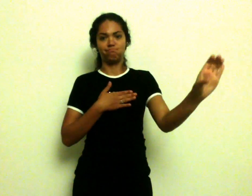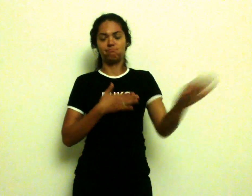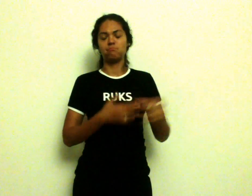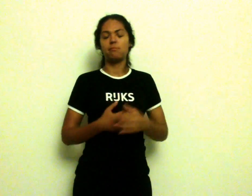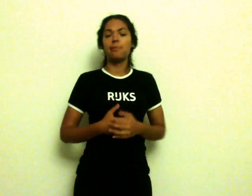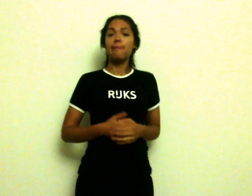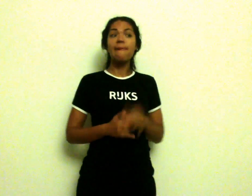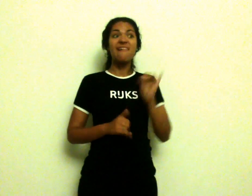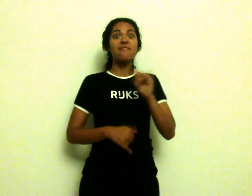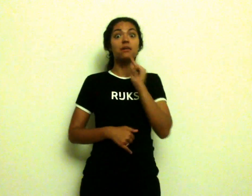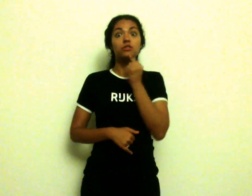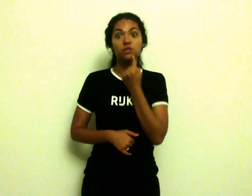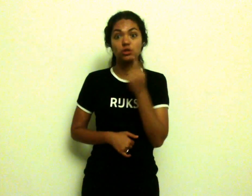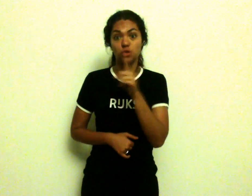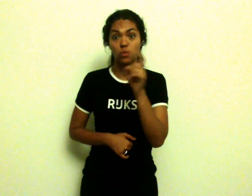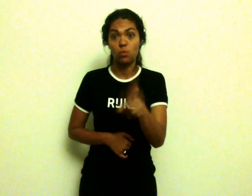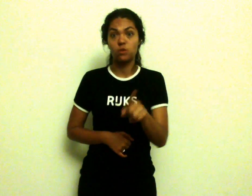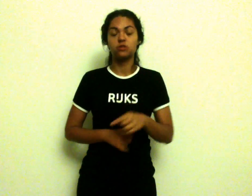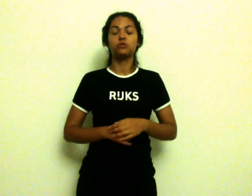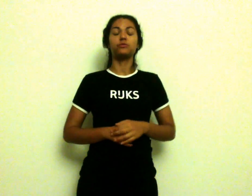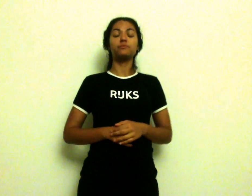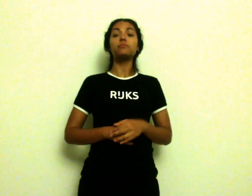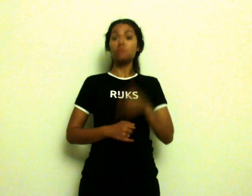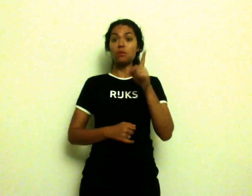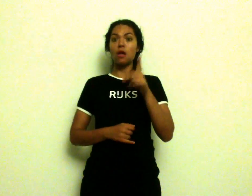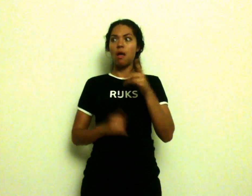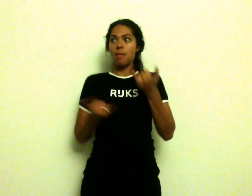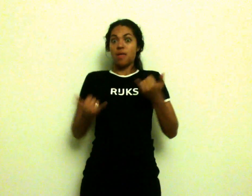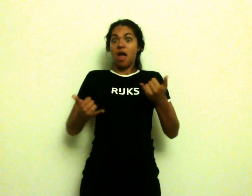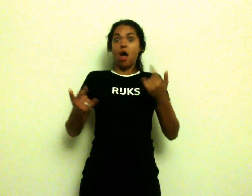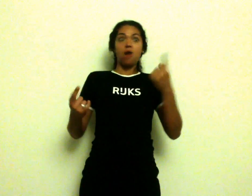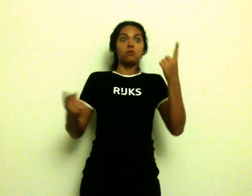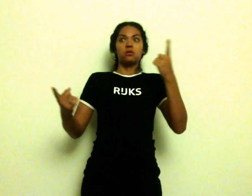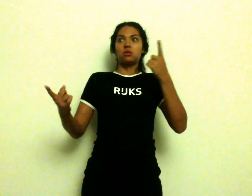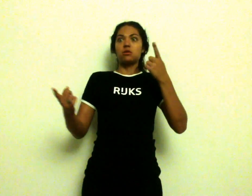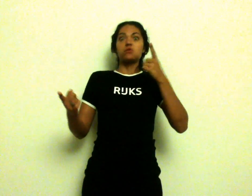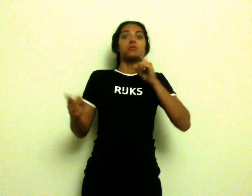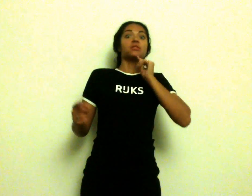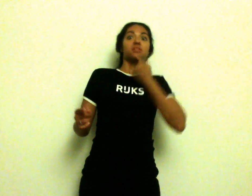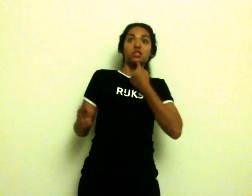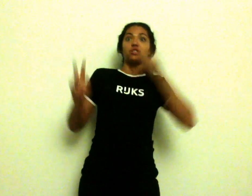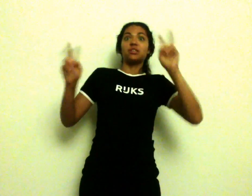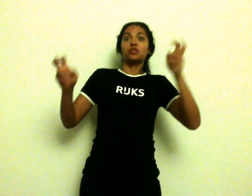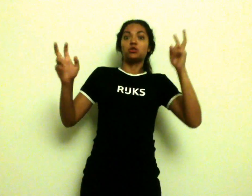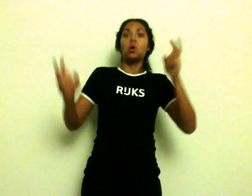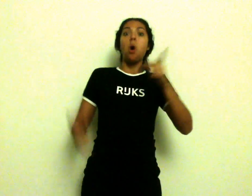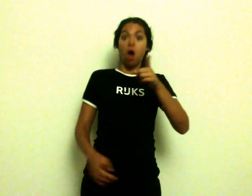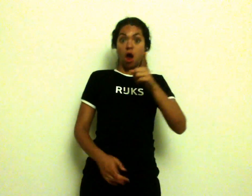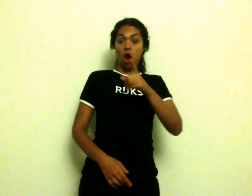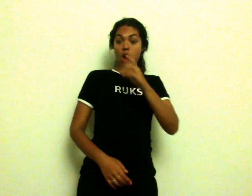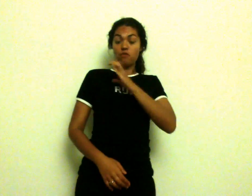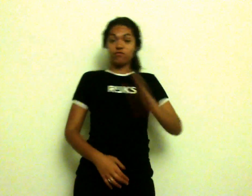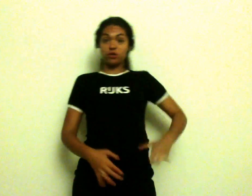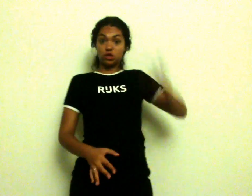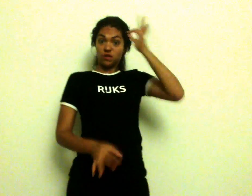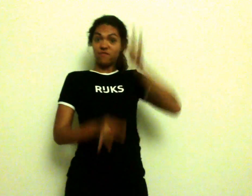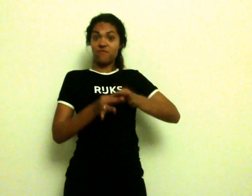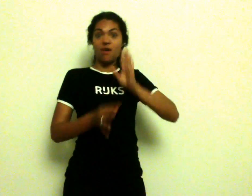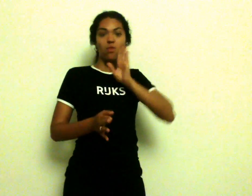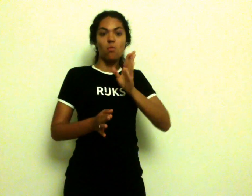are confronting us, and one of those is the Christian faith going to become purely a privatized thing? And if so, what we